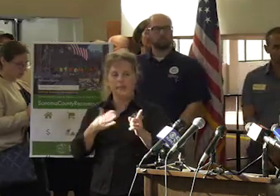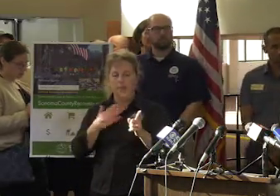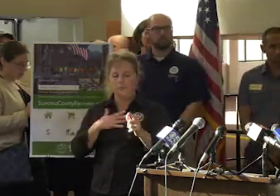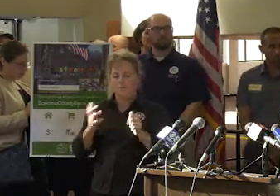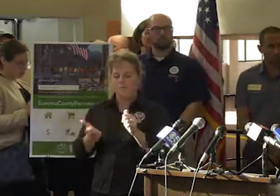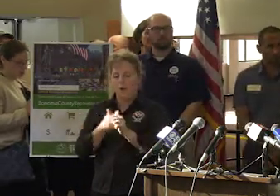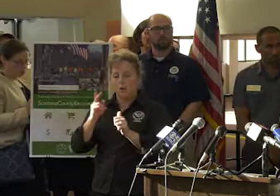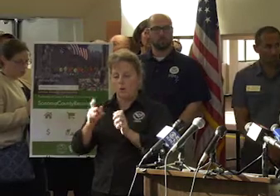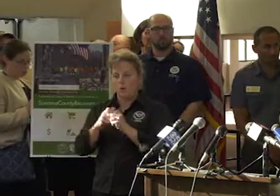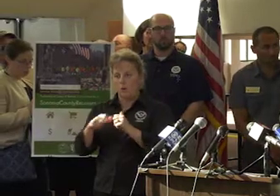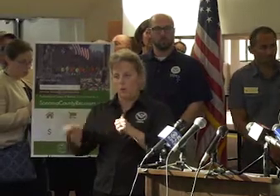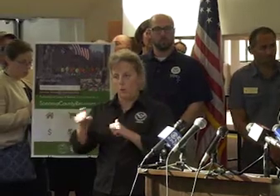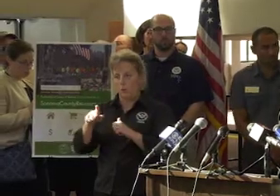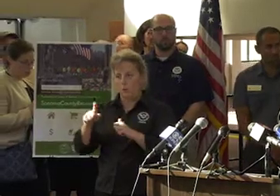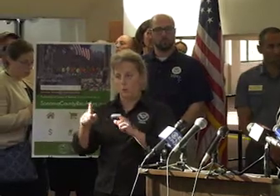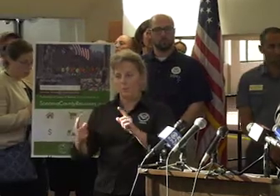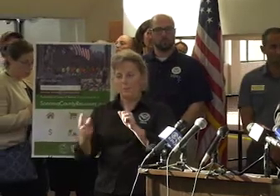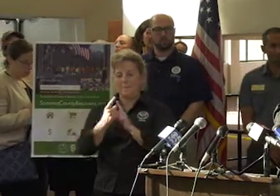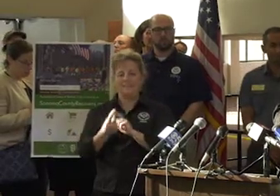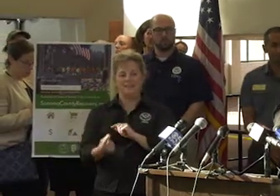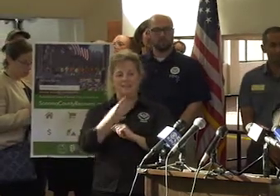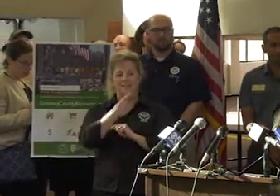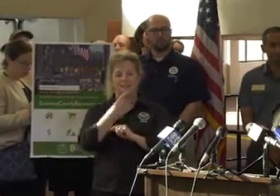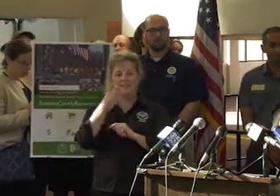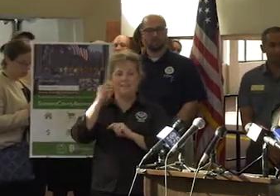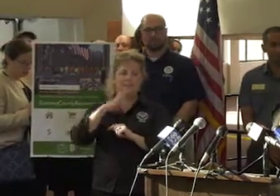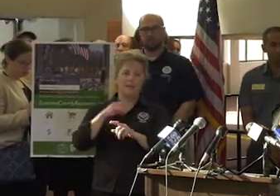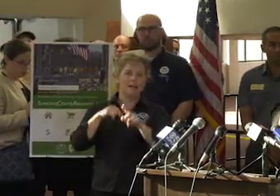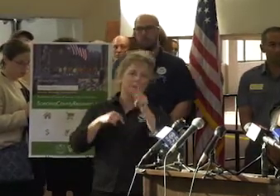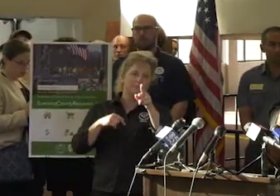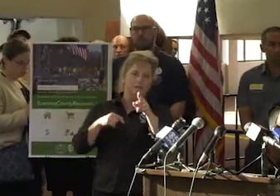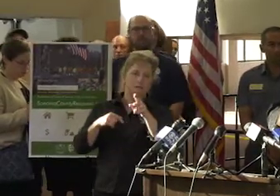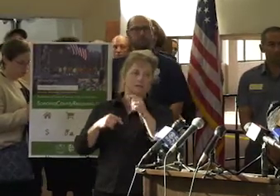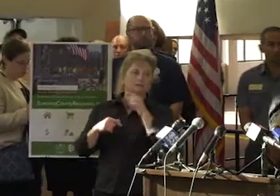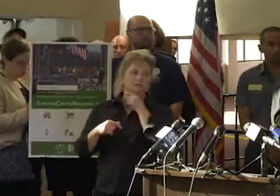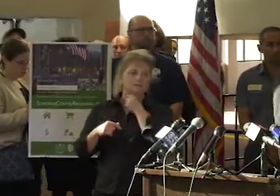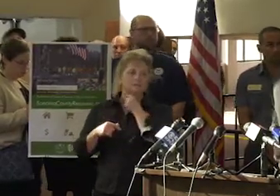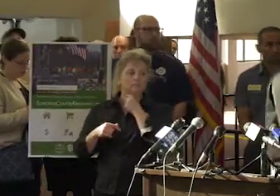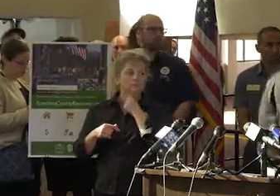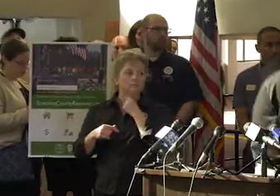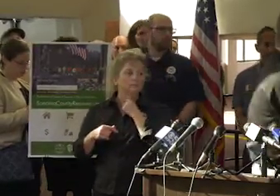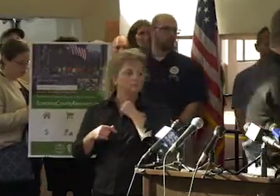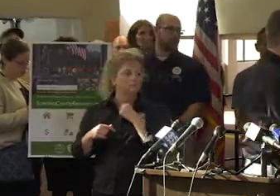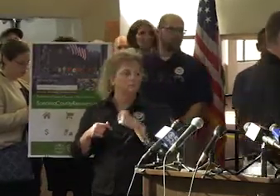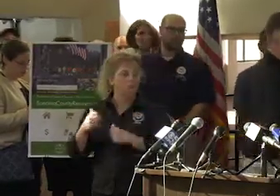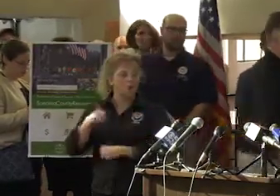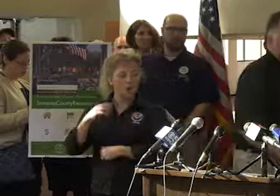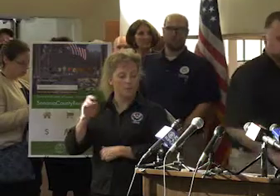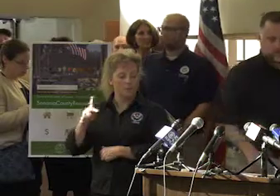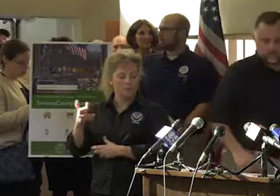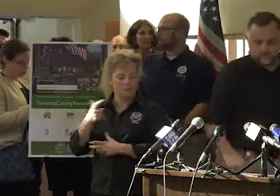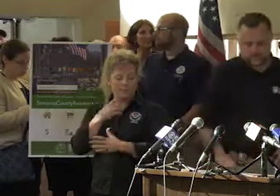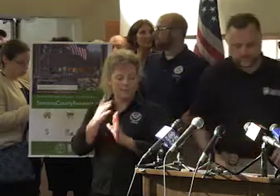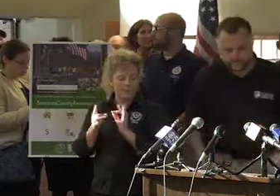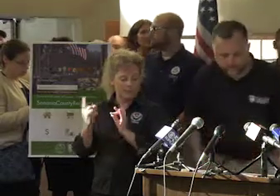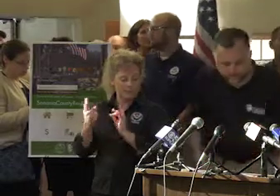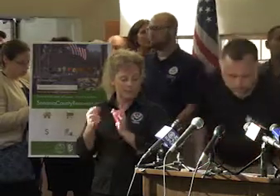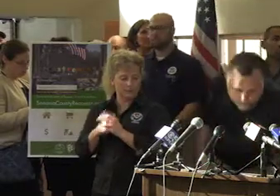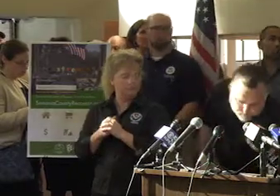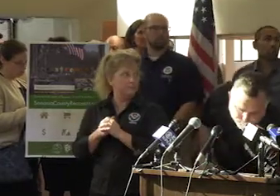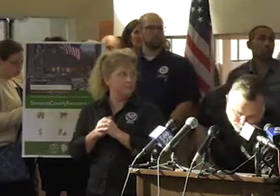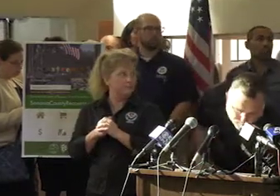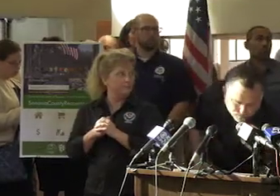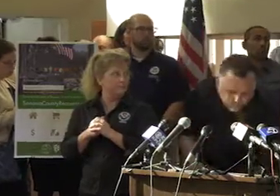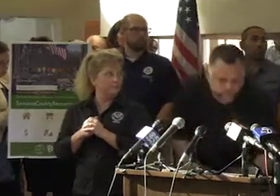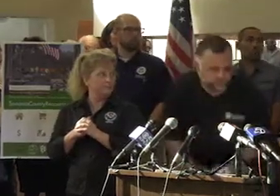to follow up with you when we corral in the back. Let me go to the gentleman in the back. We have Army Corps who just wants to check. Oh, yeah. Just real quick on that